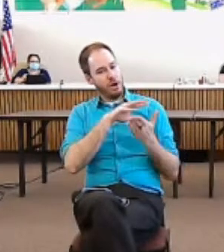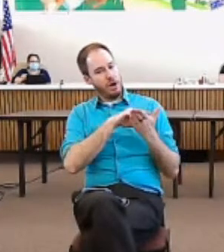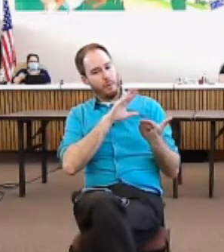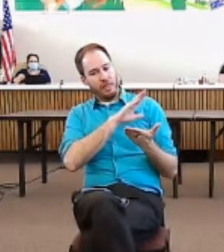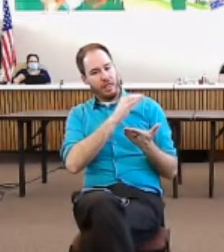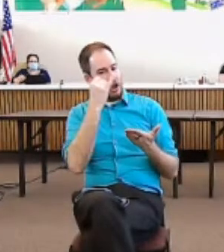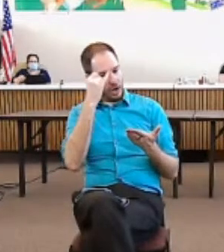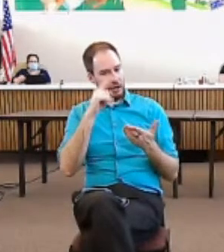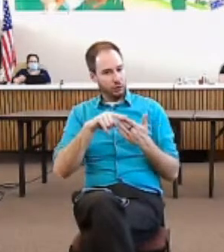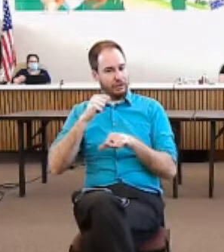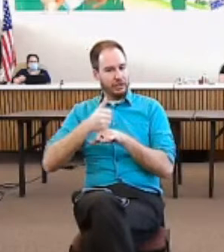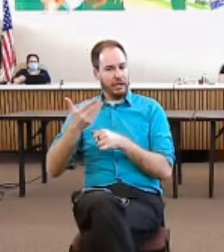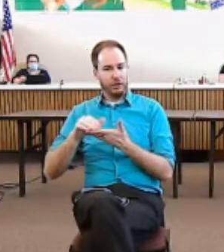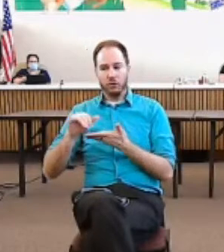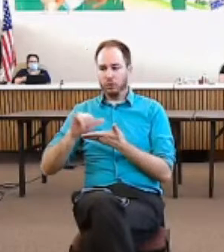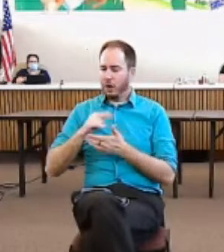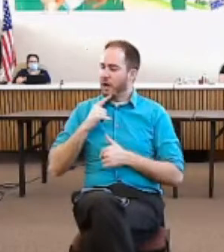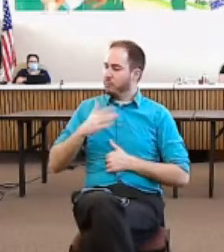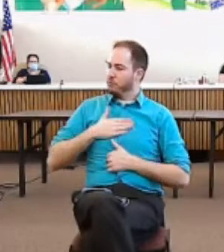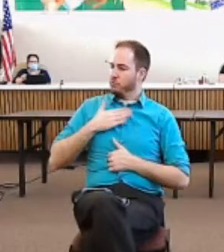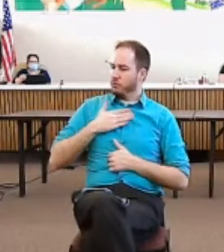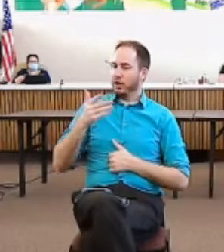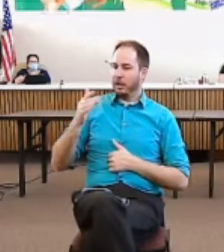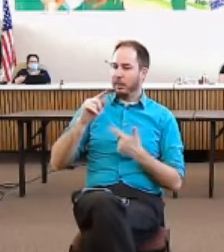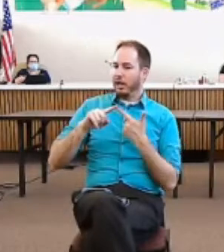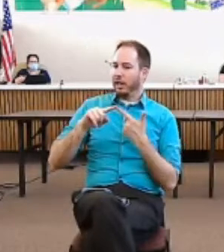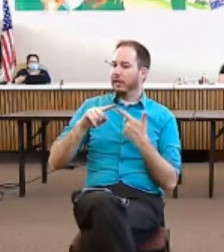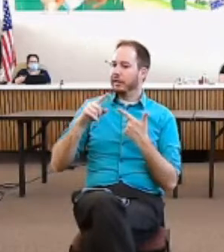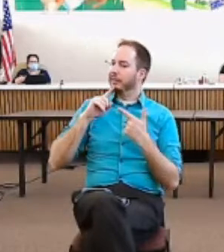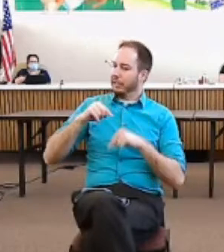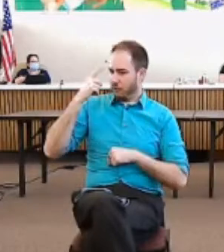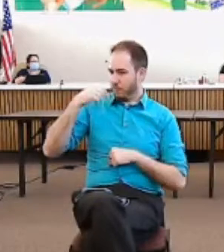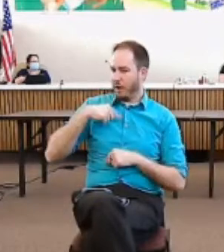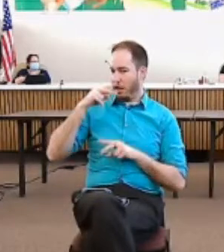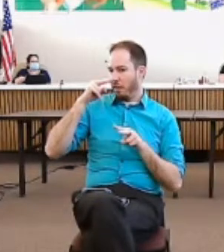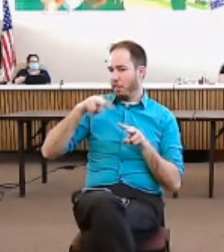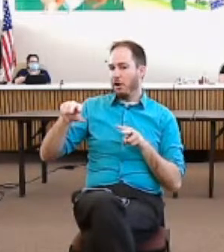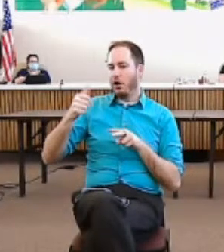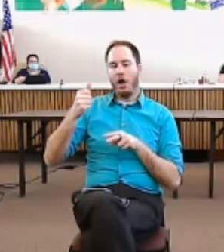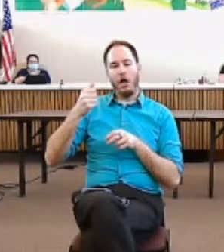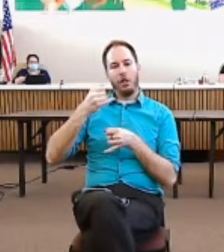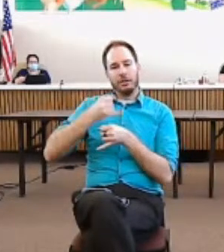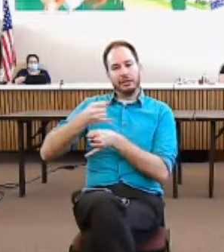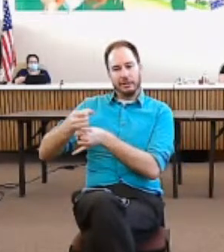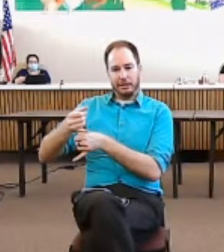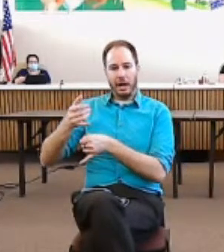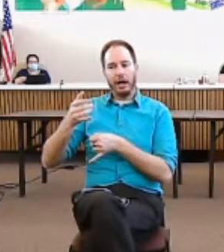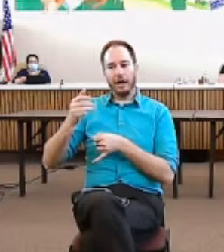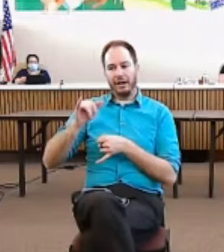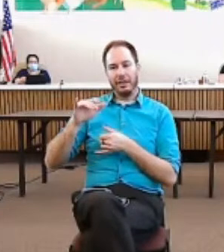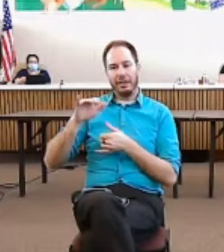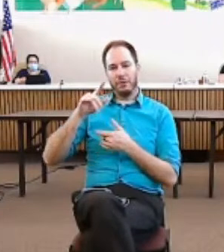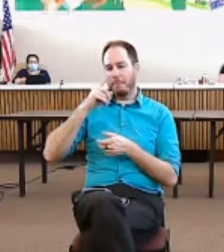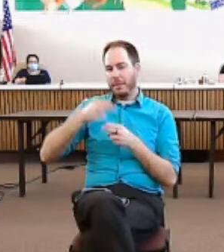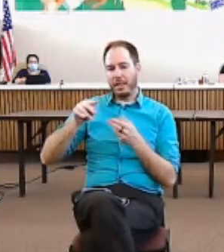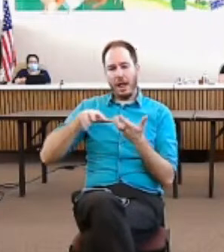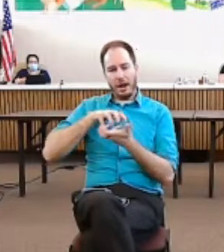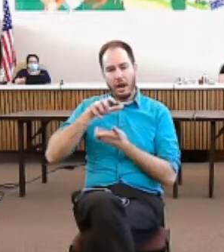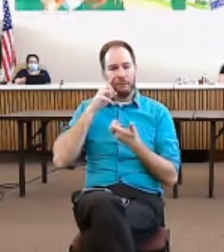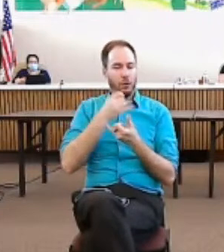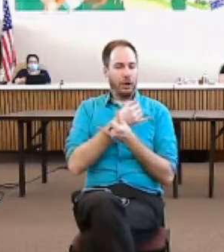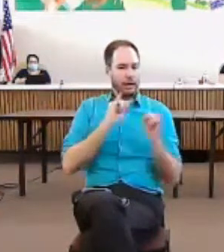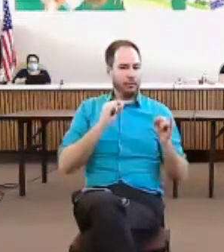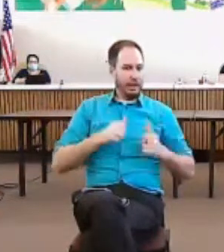it here in New York. Good. I appreciate that. And you actually hit my second question because I was looking at the other sites And it was that combination you talked about: independent